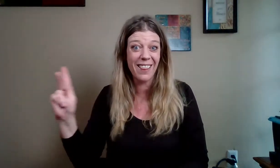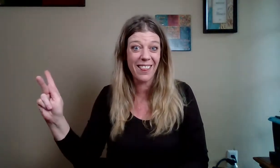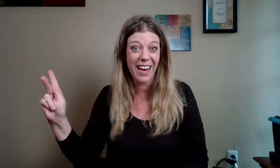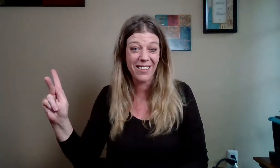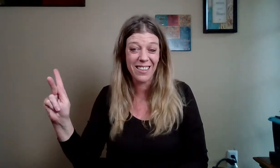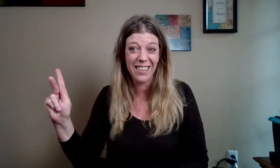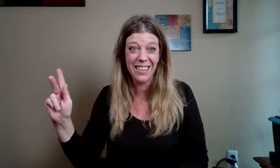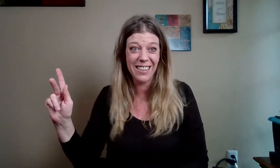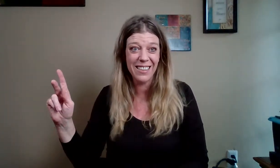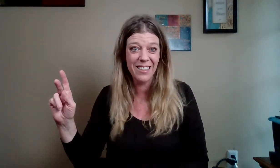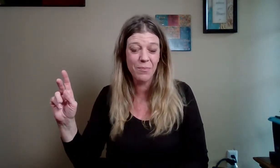1,000,